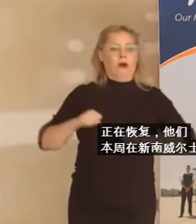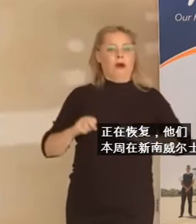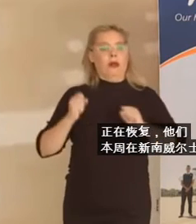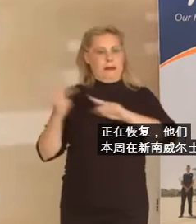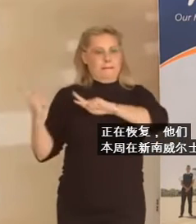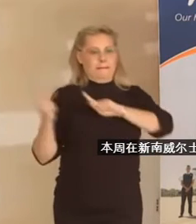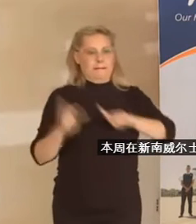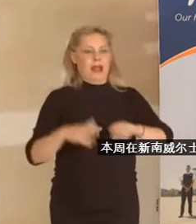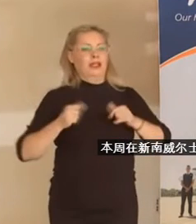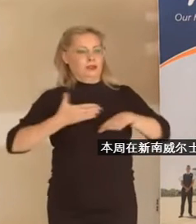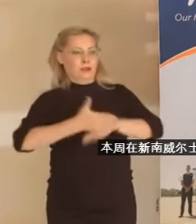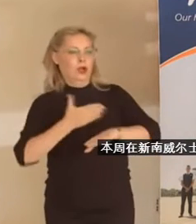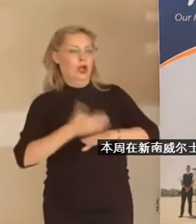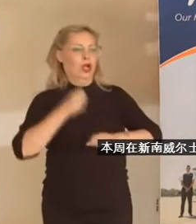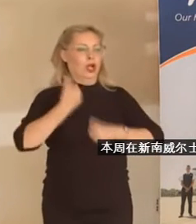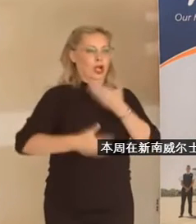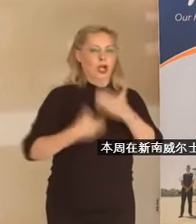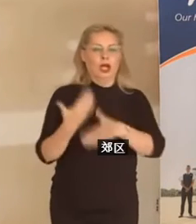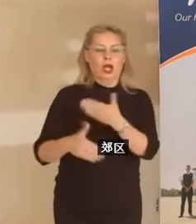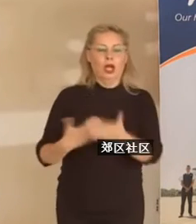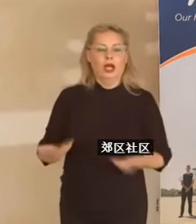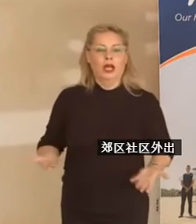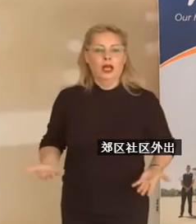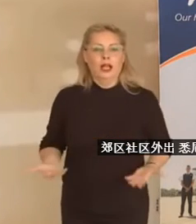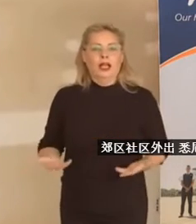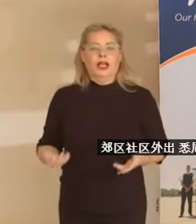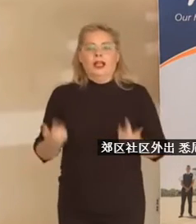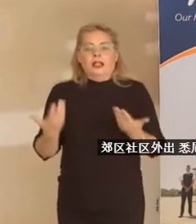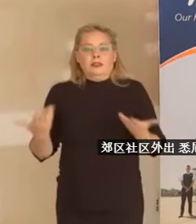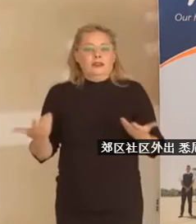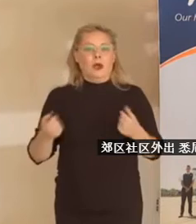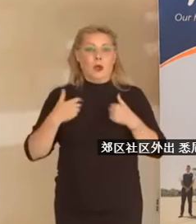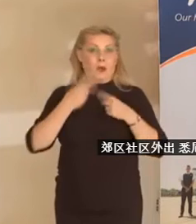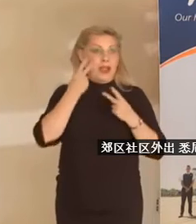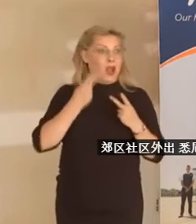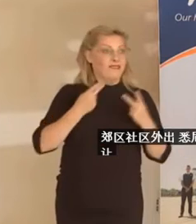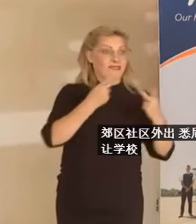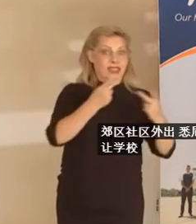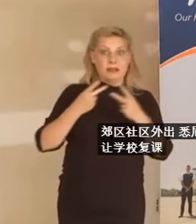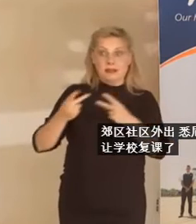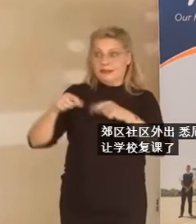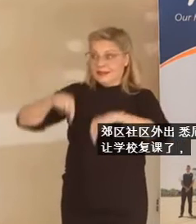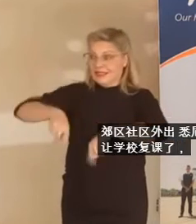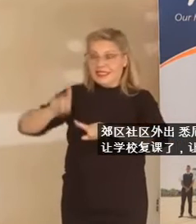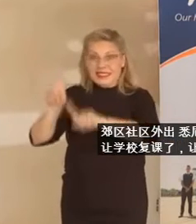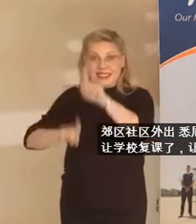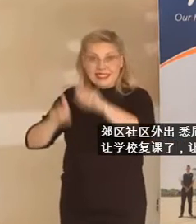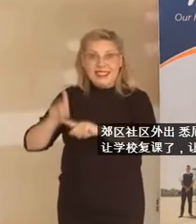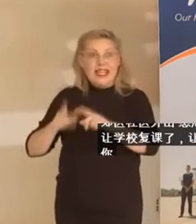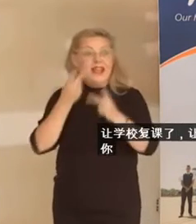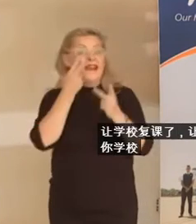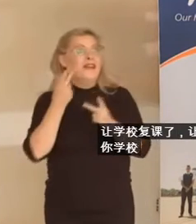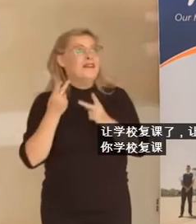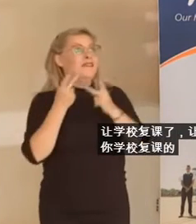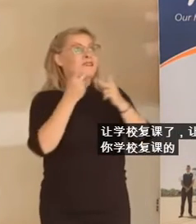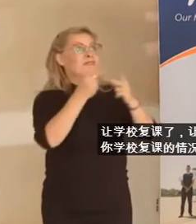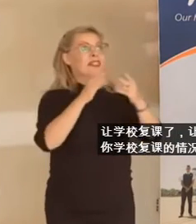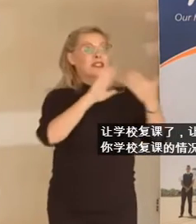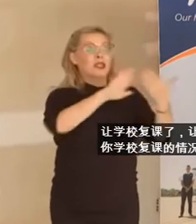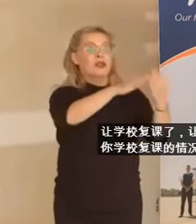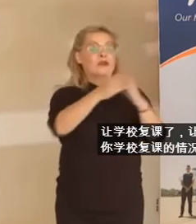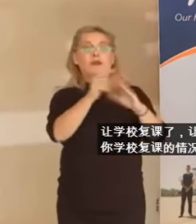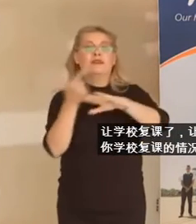week, being out in regional communities, being out at the suburbs here in Sydney, you can see as we've got school going back, and let me tell you about school going